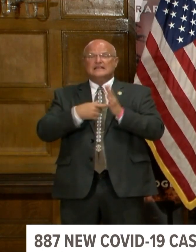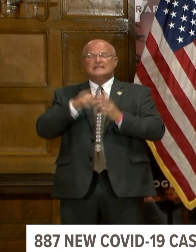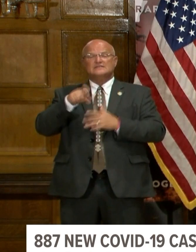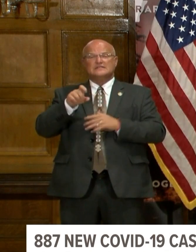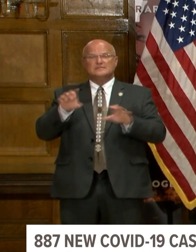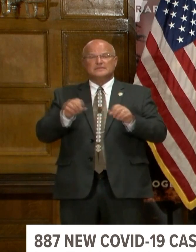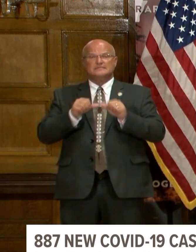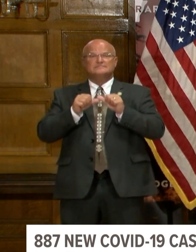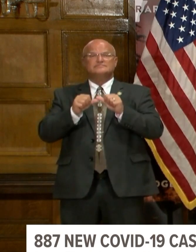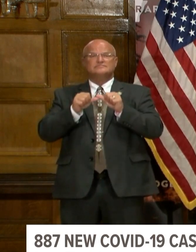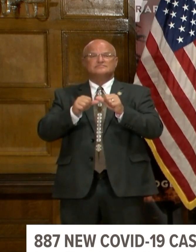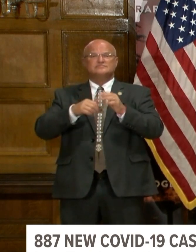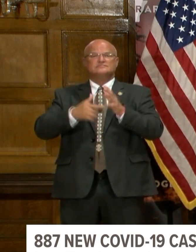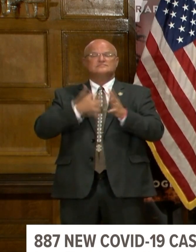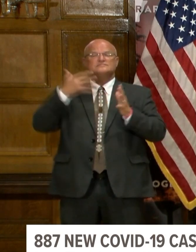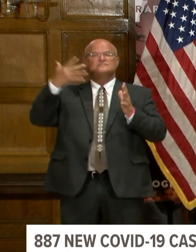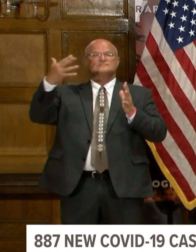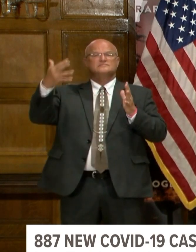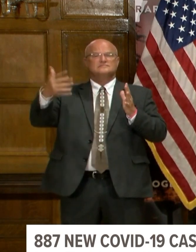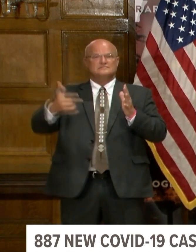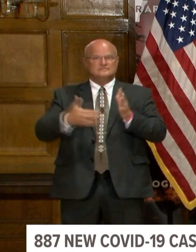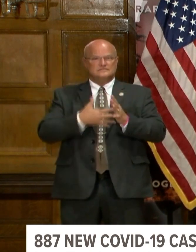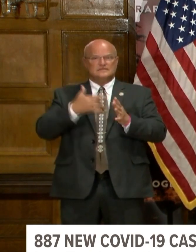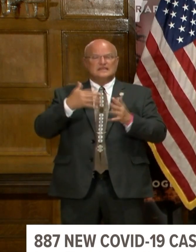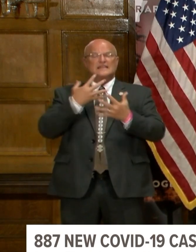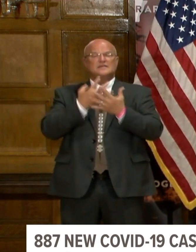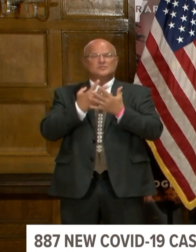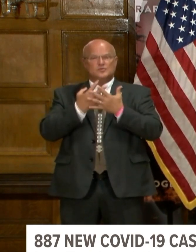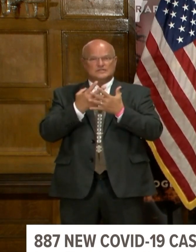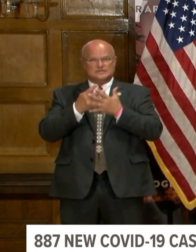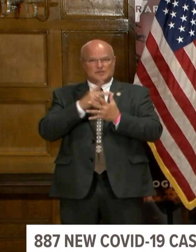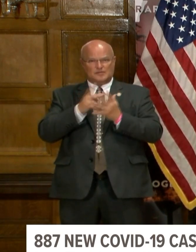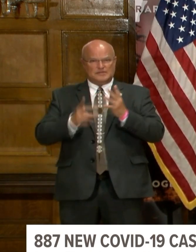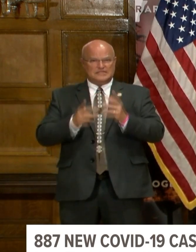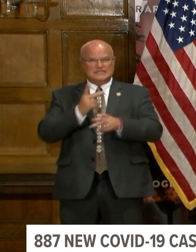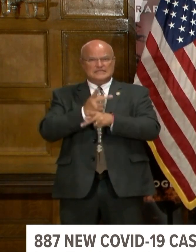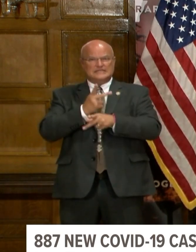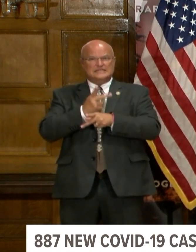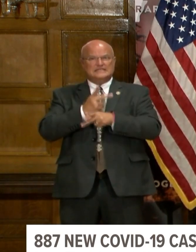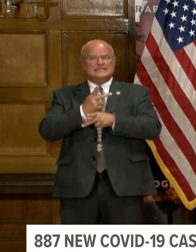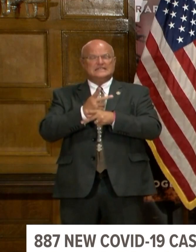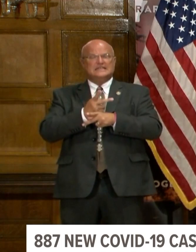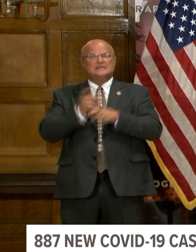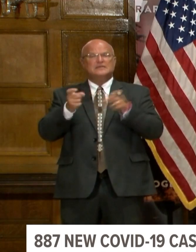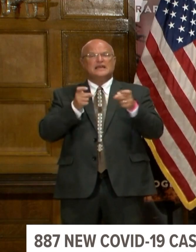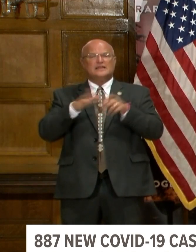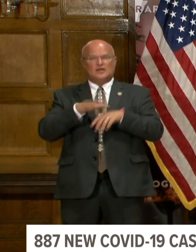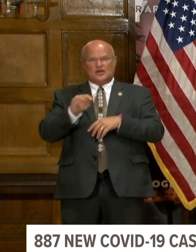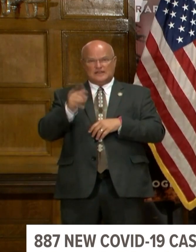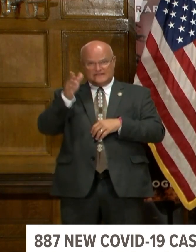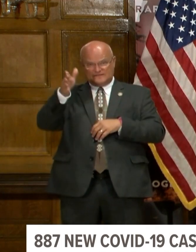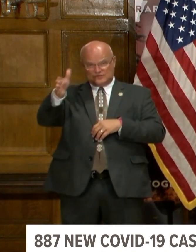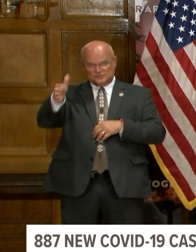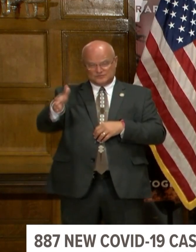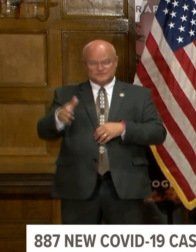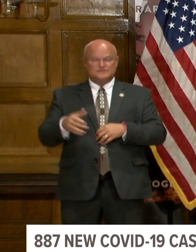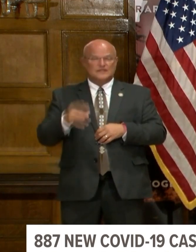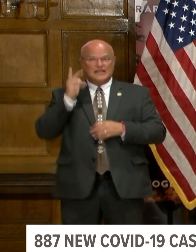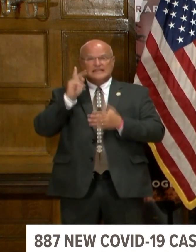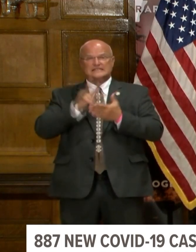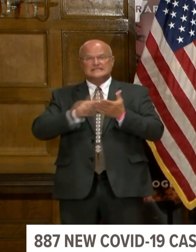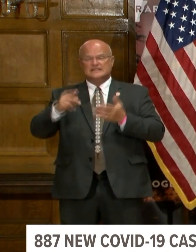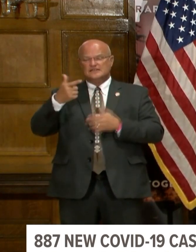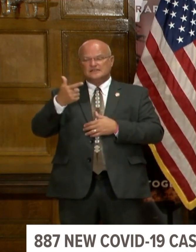be ongoing from time to time in the prison population to keep a handle on it in the future, and